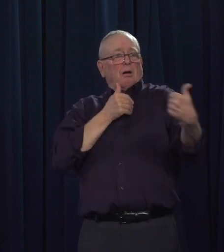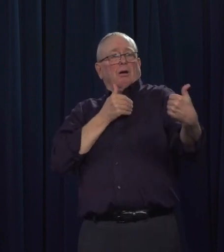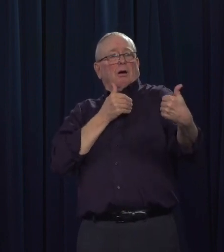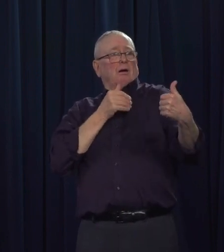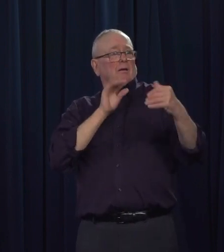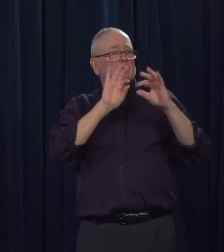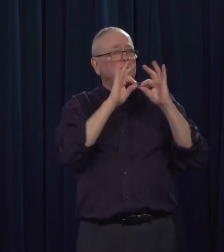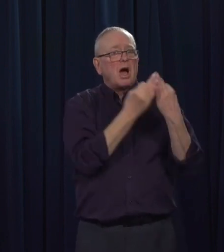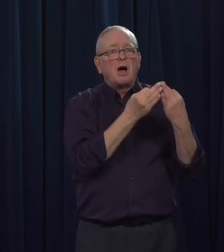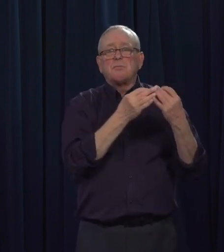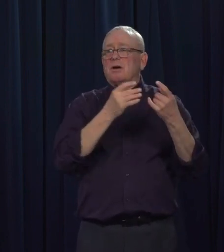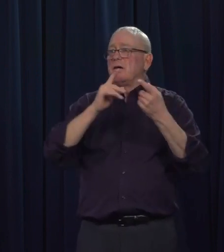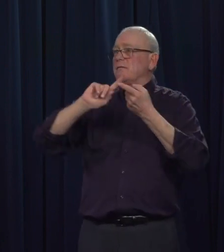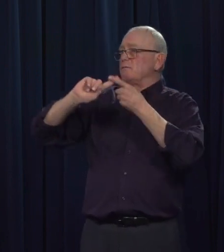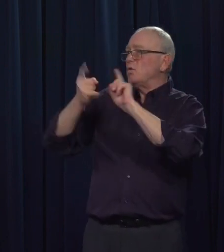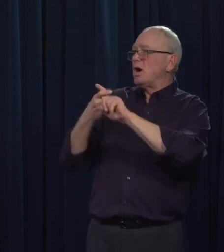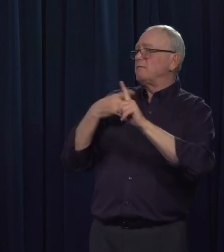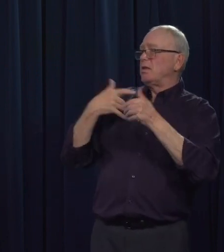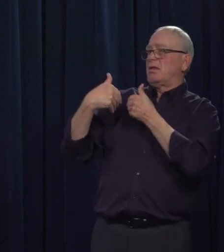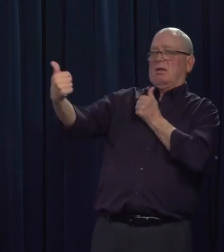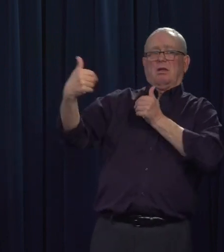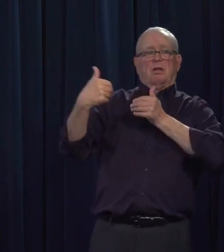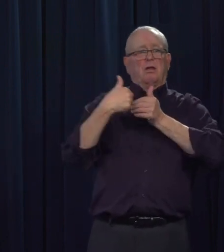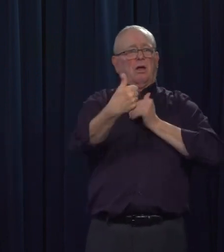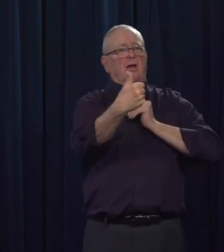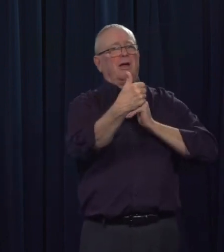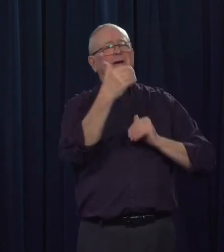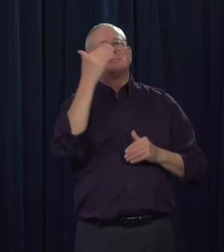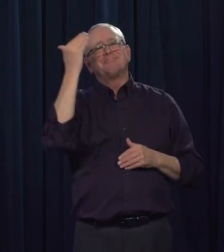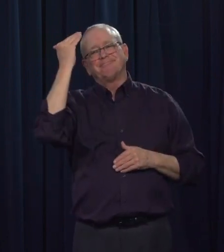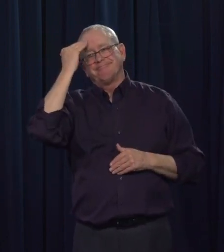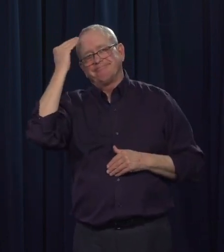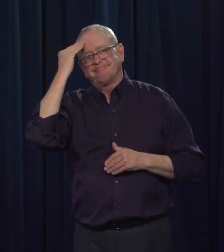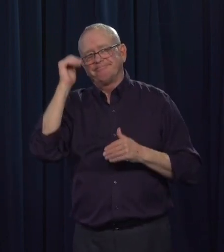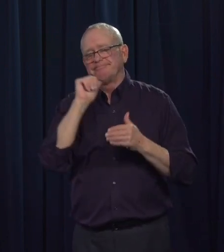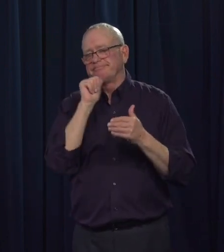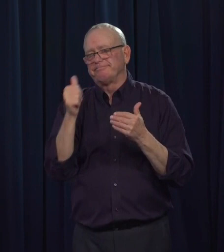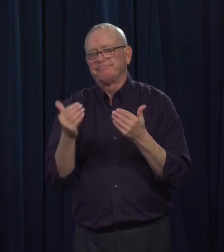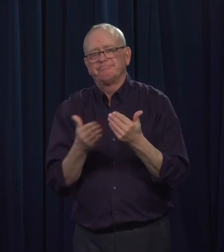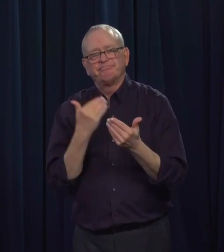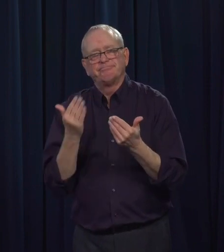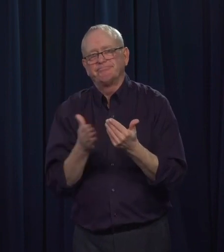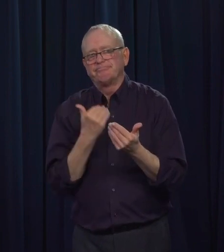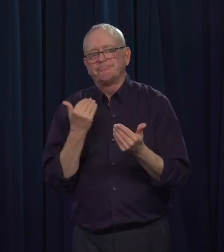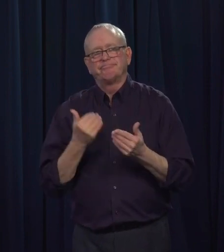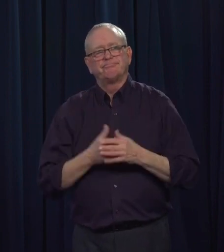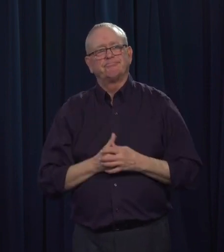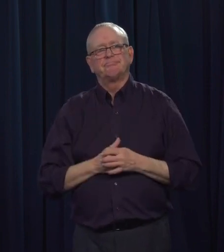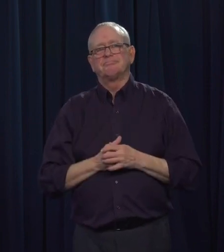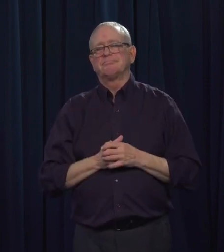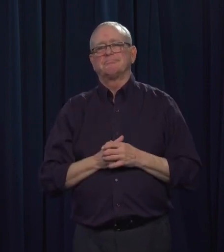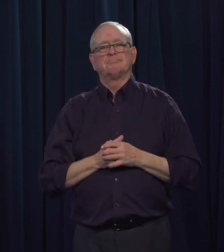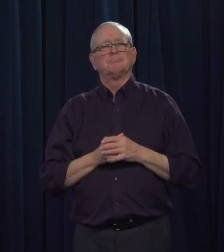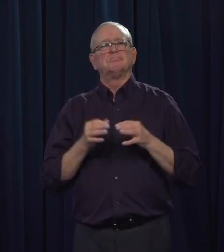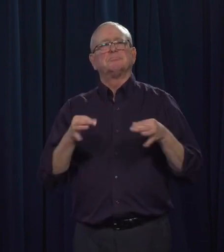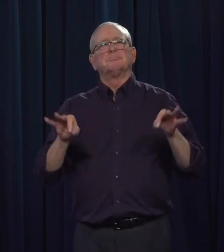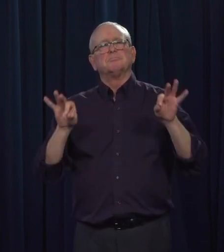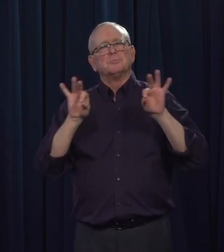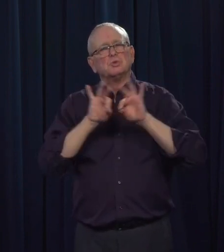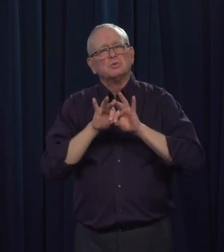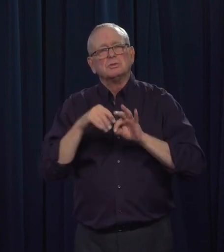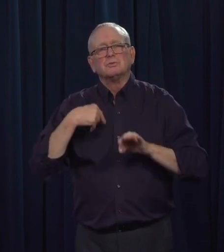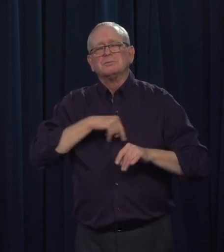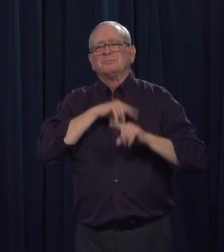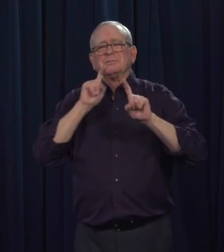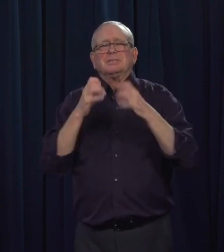that we are all in this together. Now more than ever, we need to take care of each other. This means now, more than ever, keeping